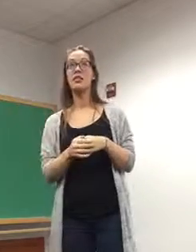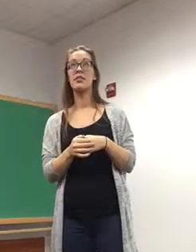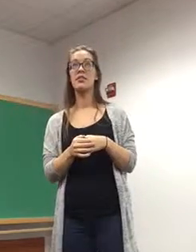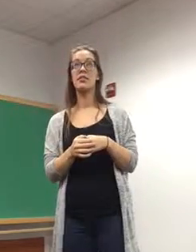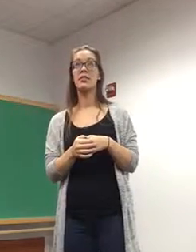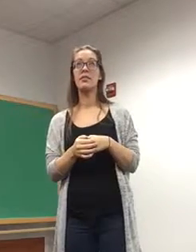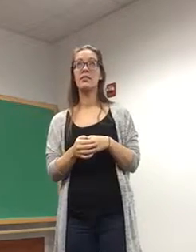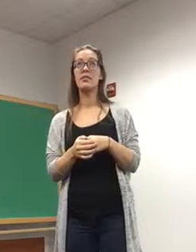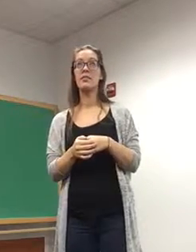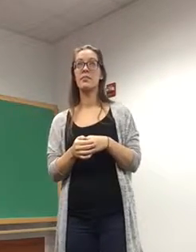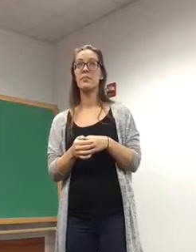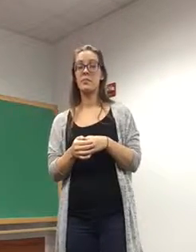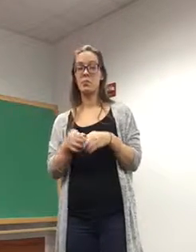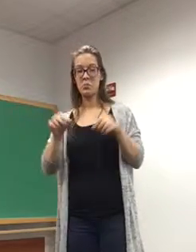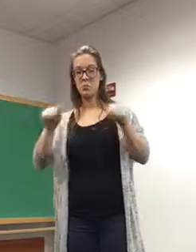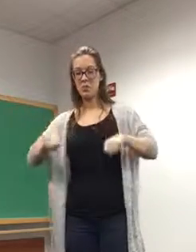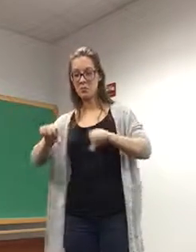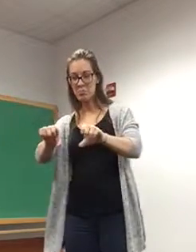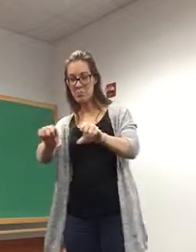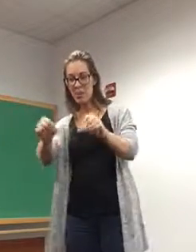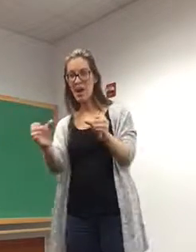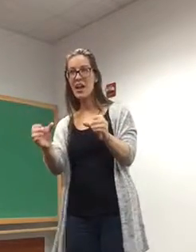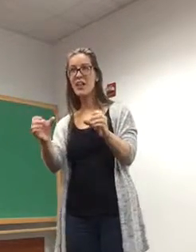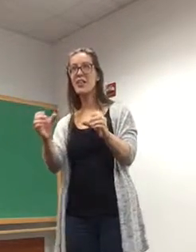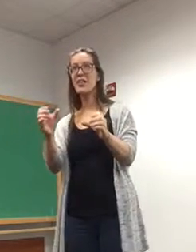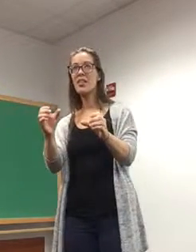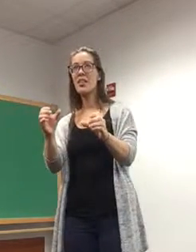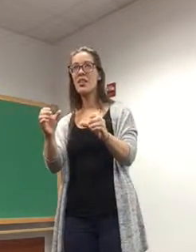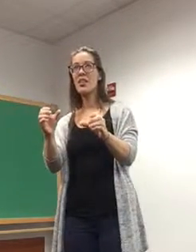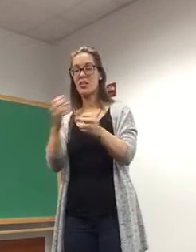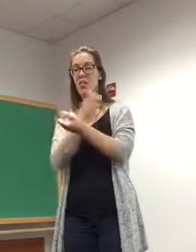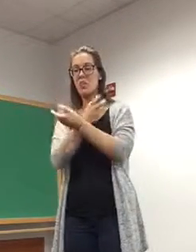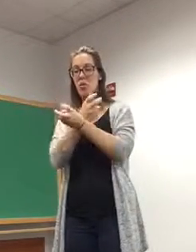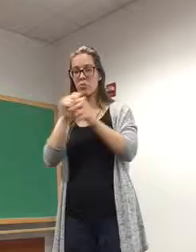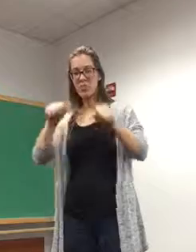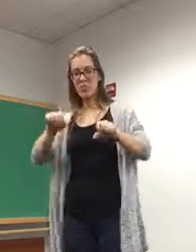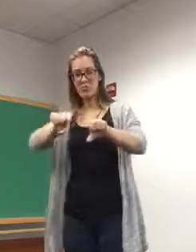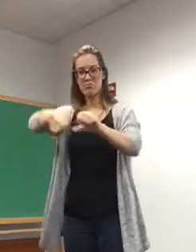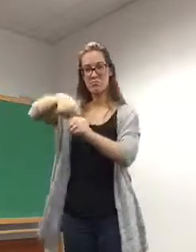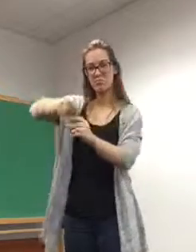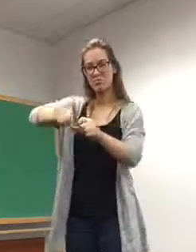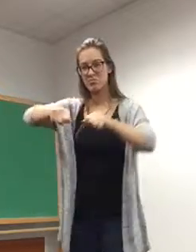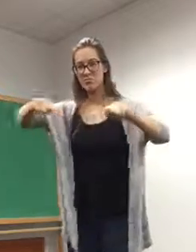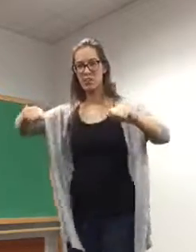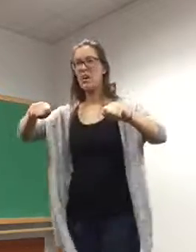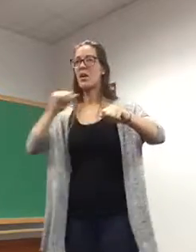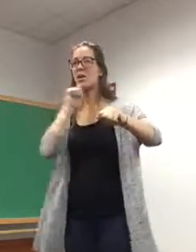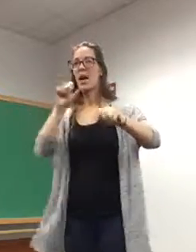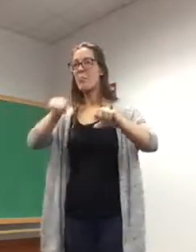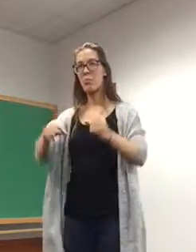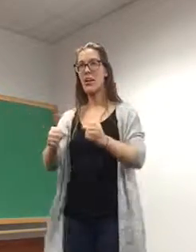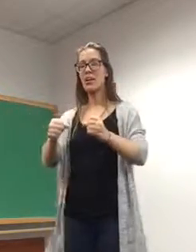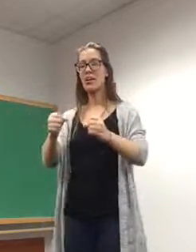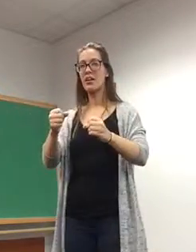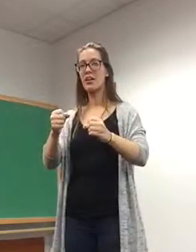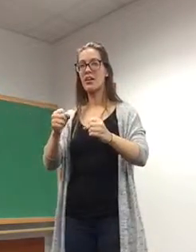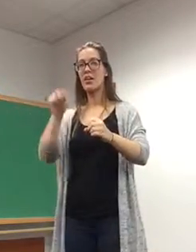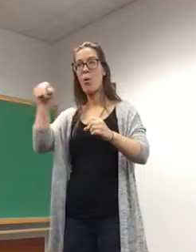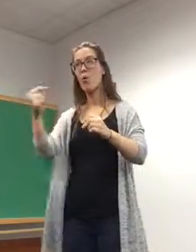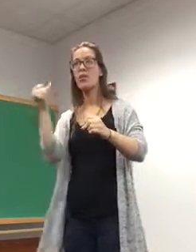Yeah, bend it, yeah. Guys and girls, we could take a bone and we could tie it into a knot and it wouldn't break. Whoa. We could tie it up, we could tie it in a knot and it wouldn't